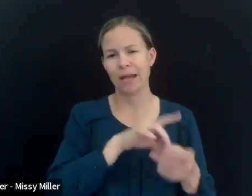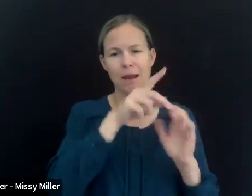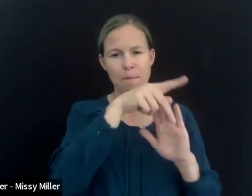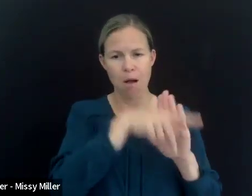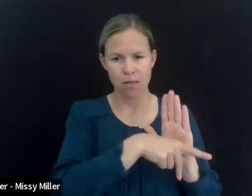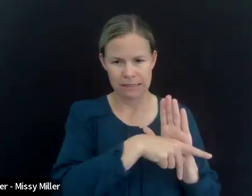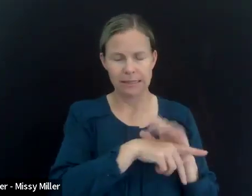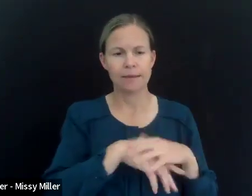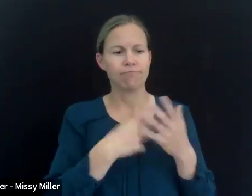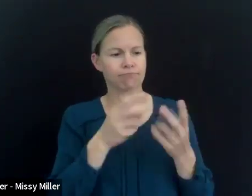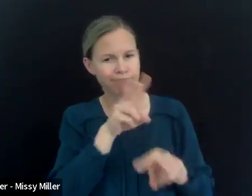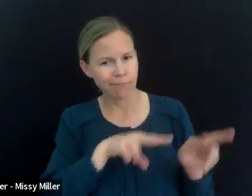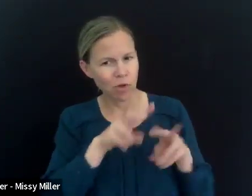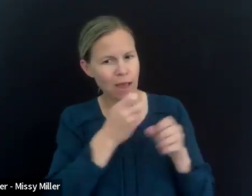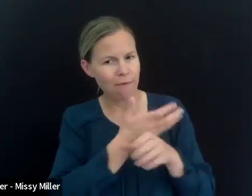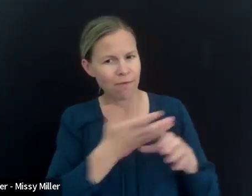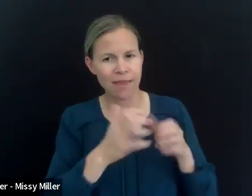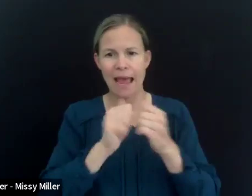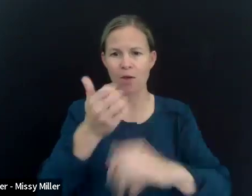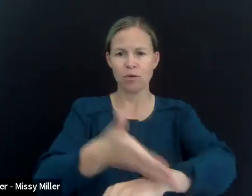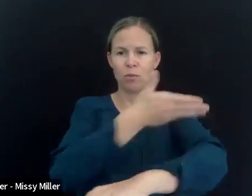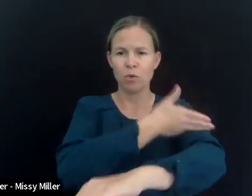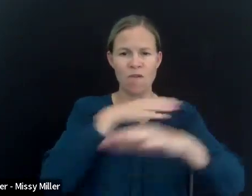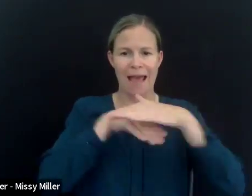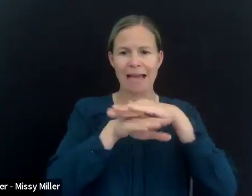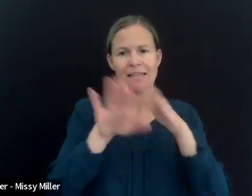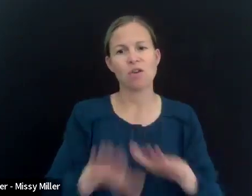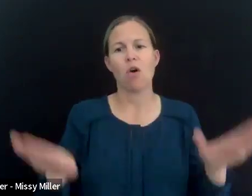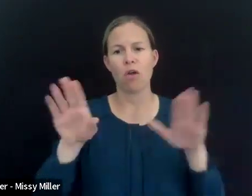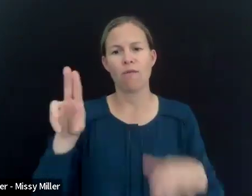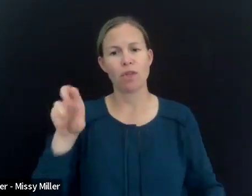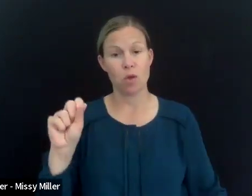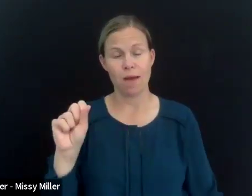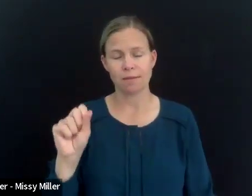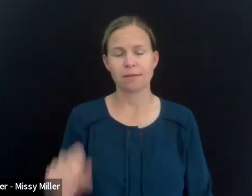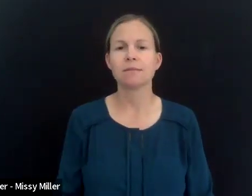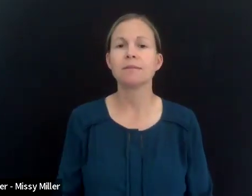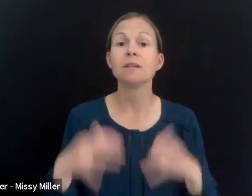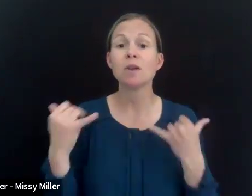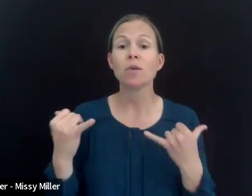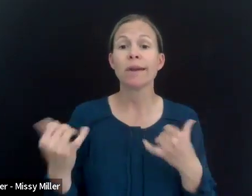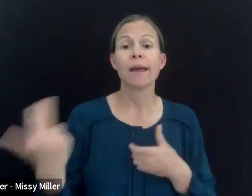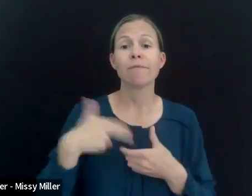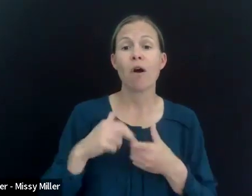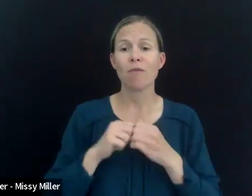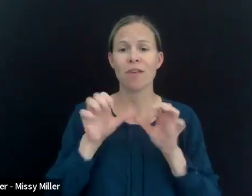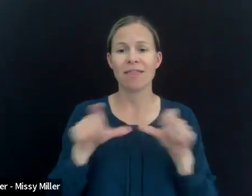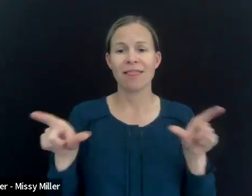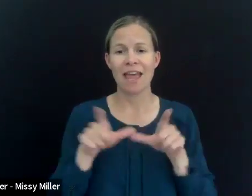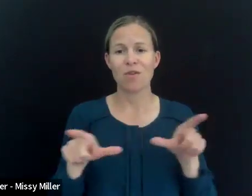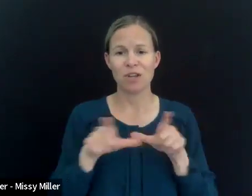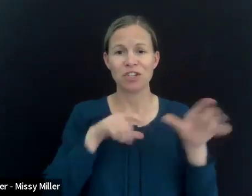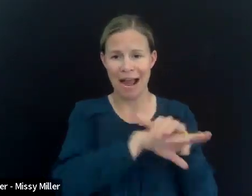at what we can do to improve birth center access in the United States. Today, as part of our language justice efforts, we